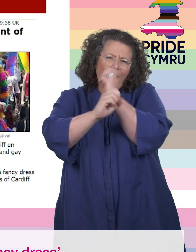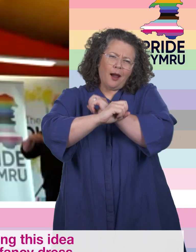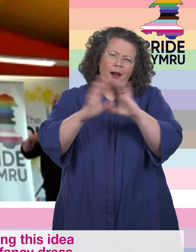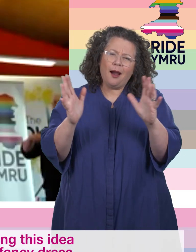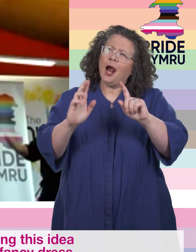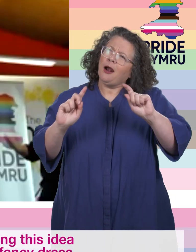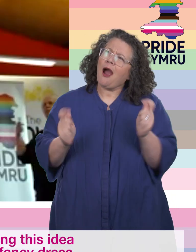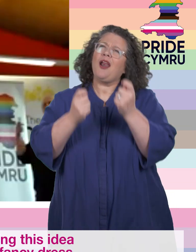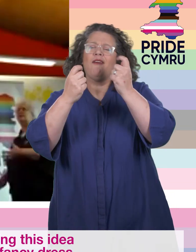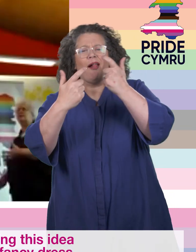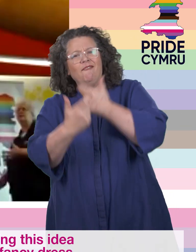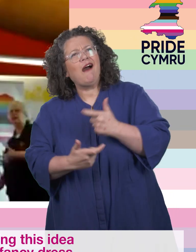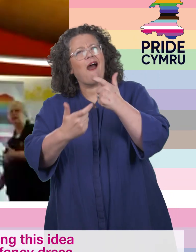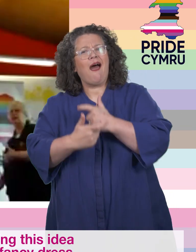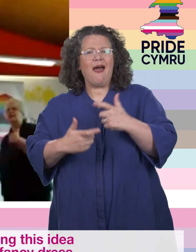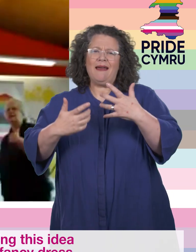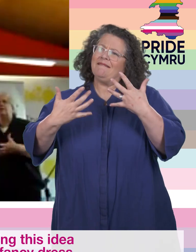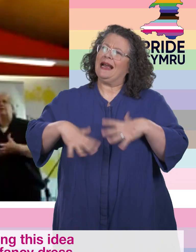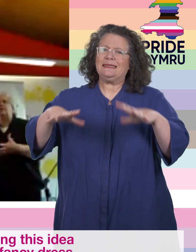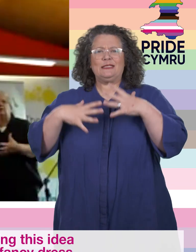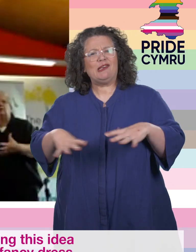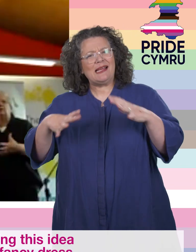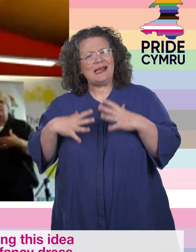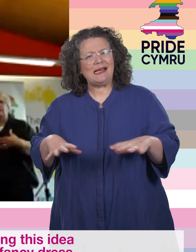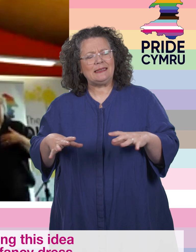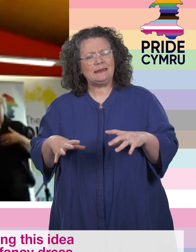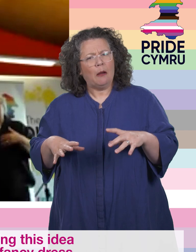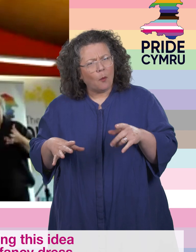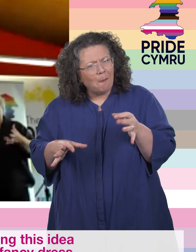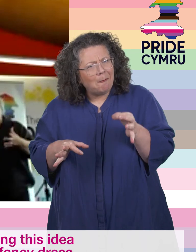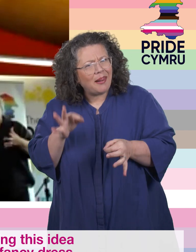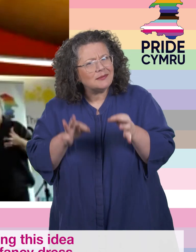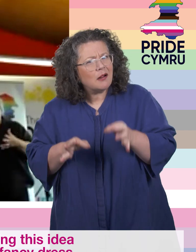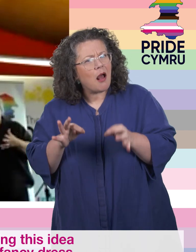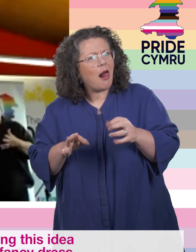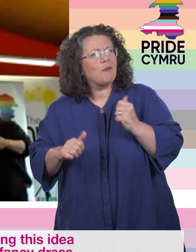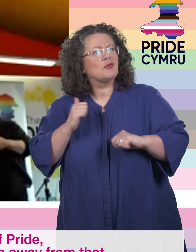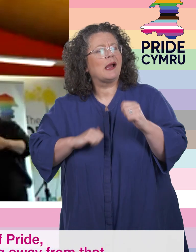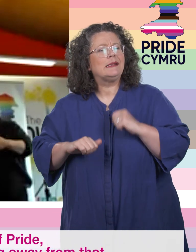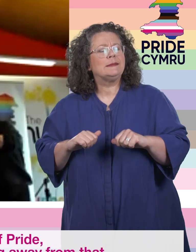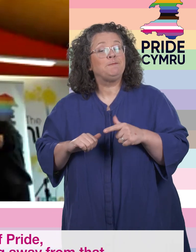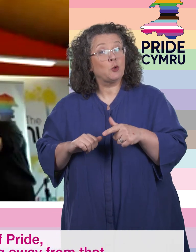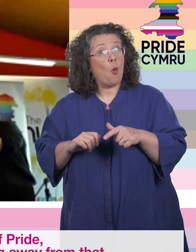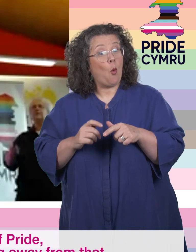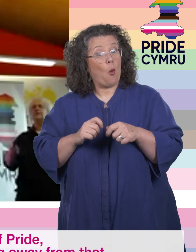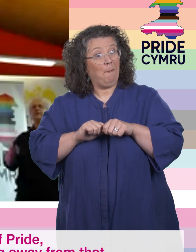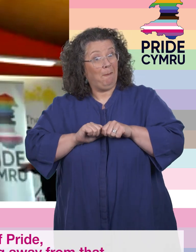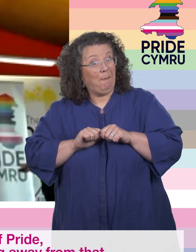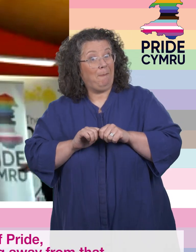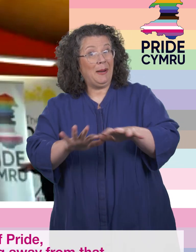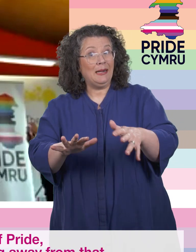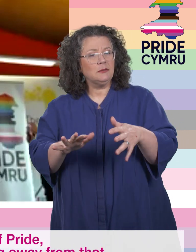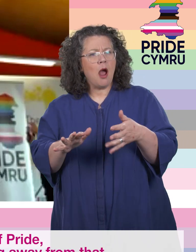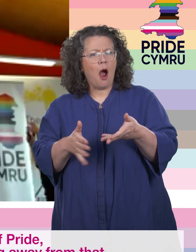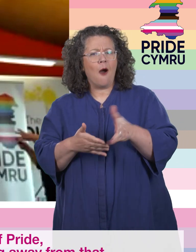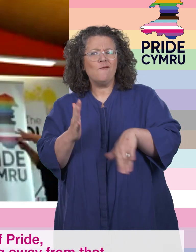dress. And it's very much promoting this idea that it's a carnival of fun in fancy dress. So the politicization of